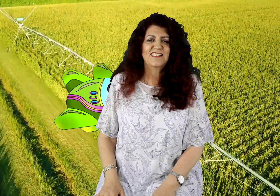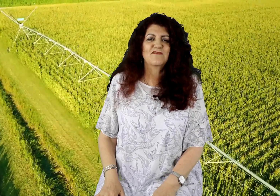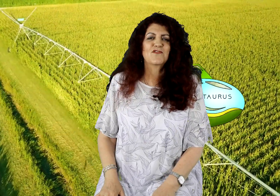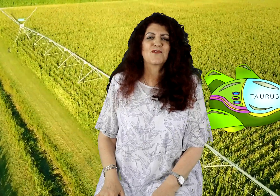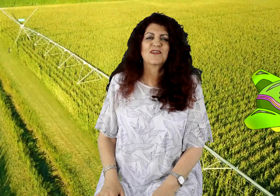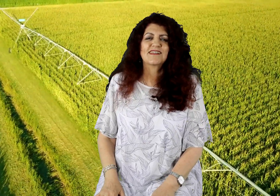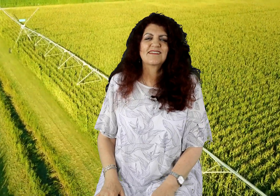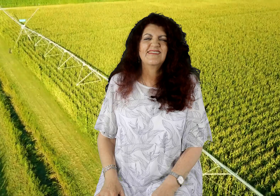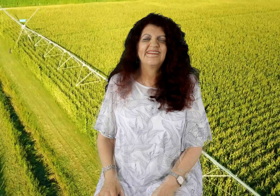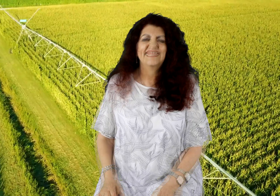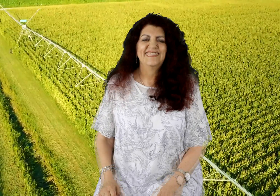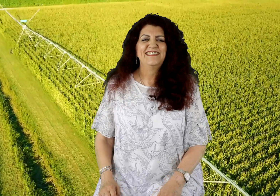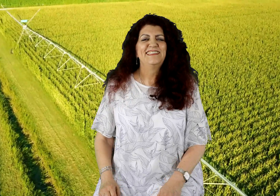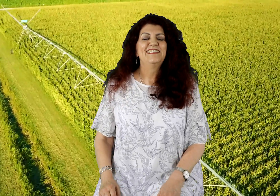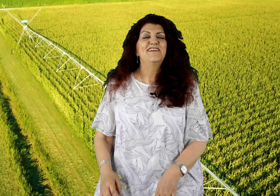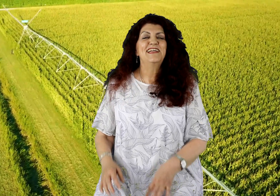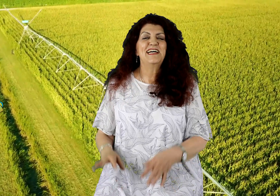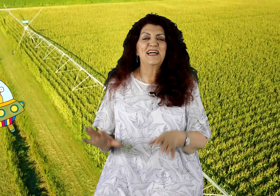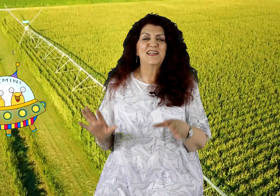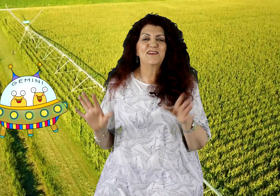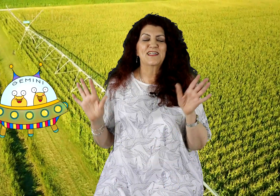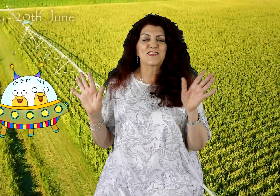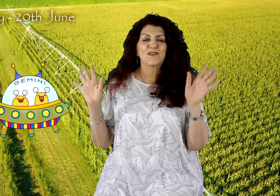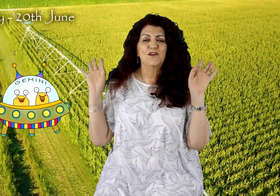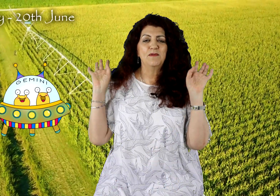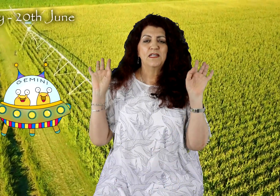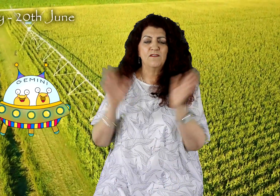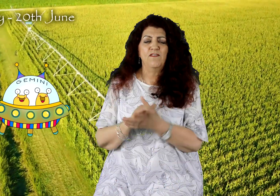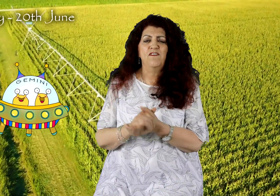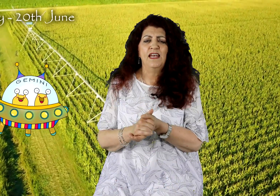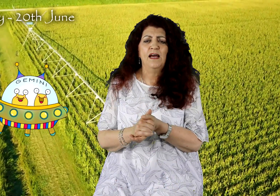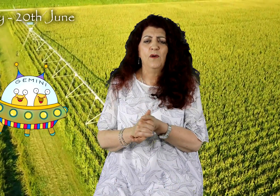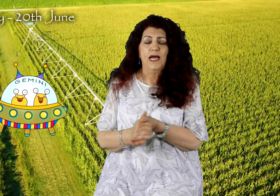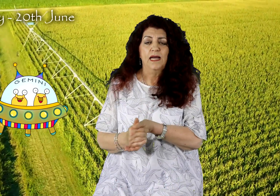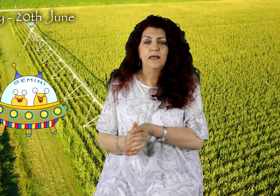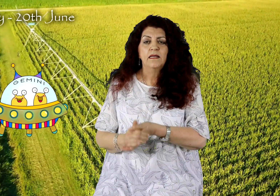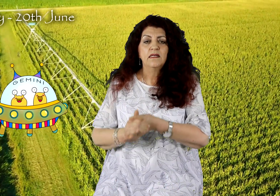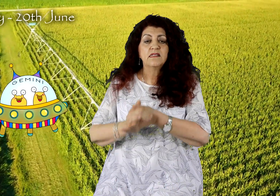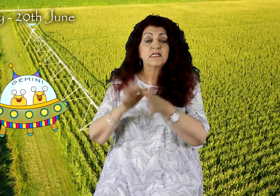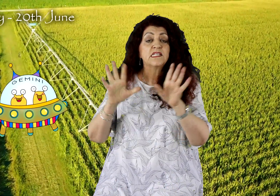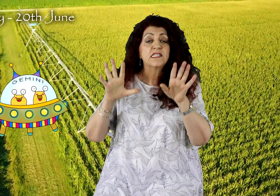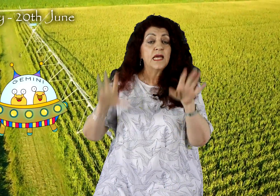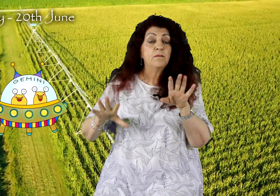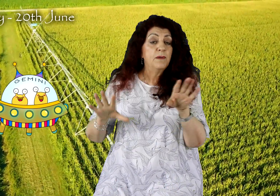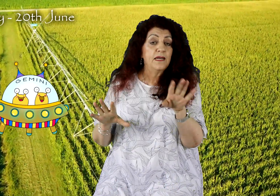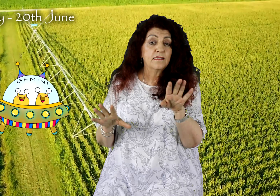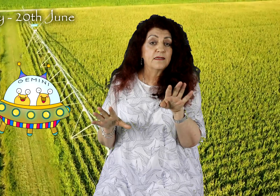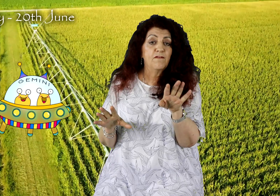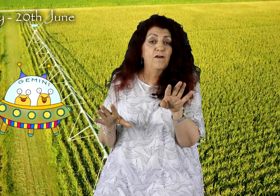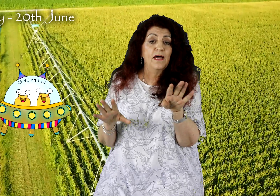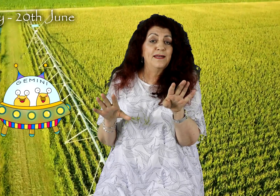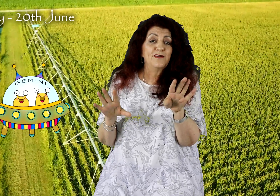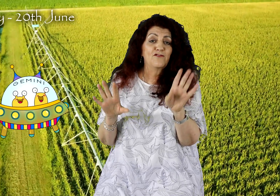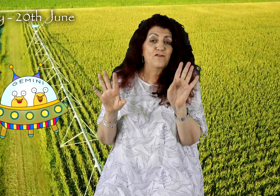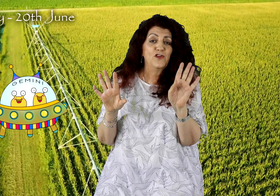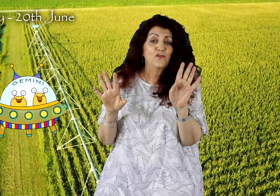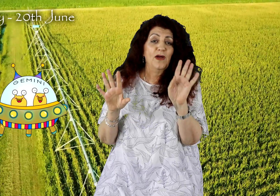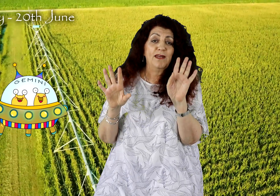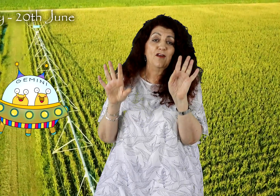it for Taurus. Gemini, you adorable little flower. These insane planets have finally driven you right over